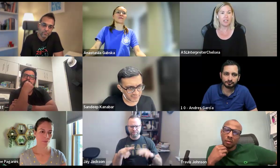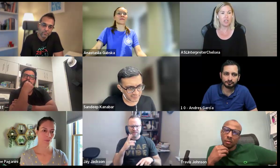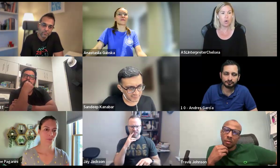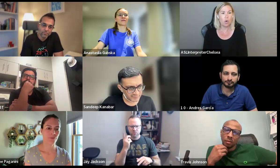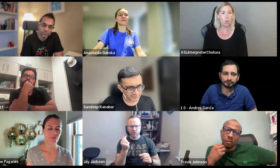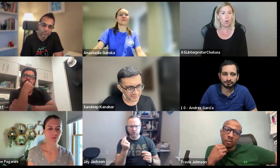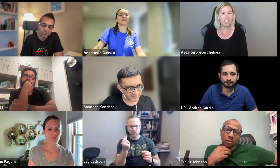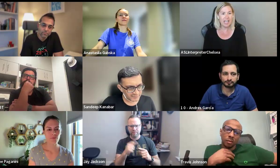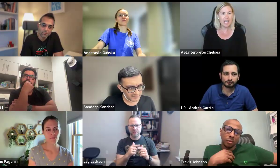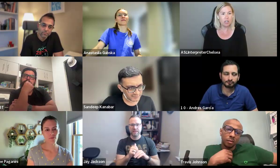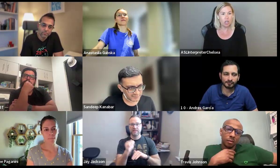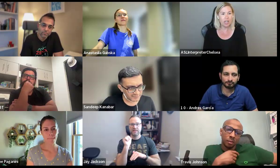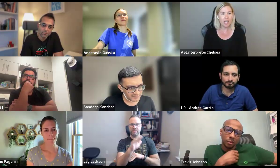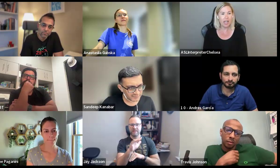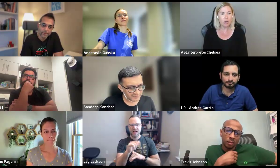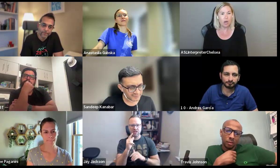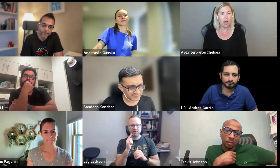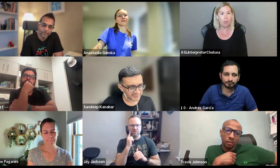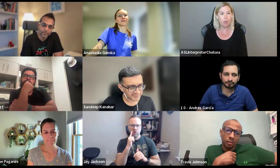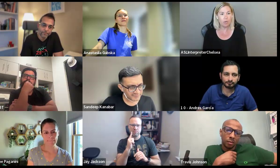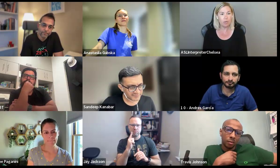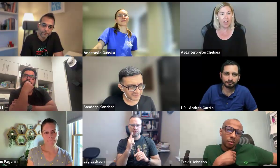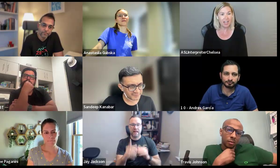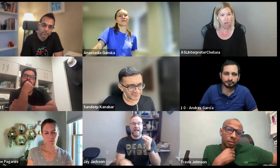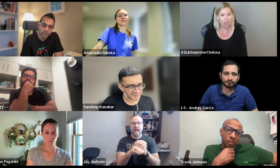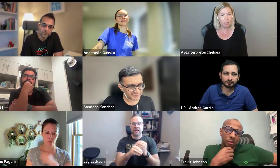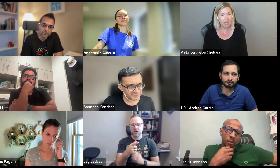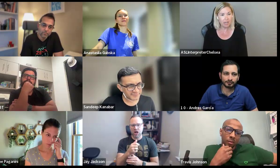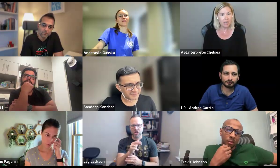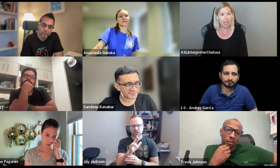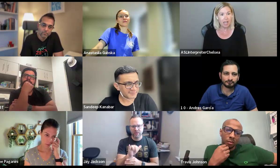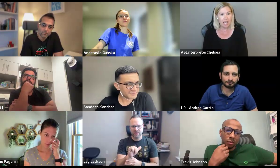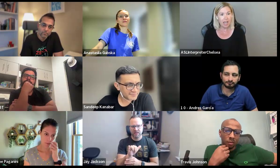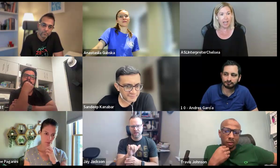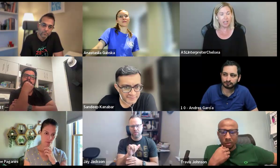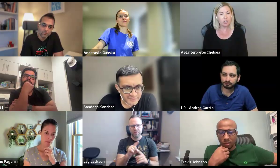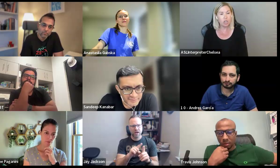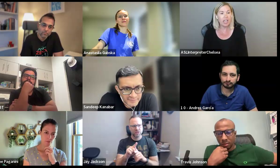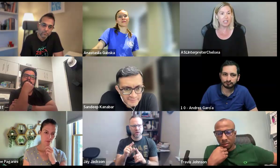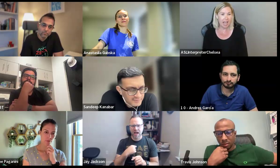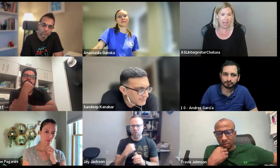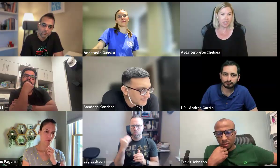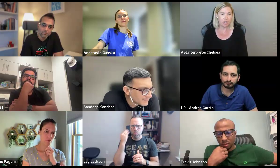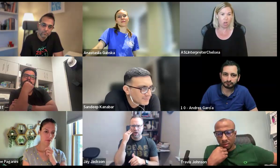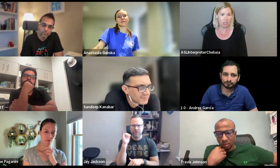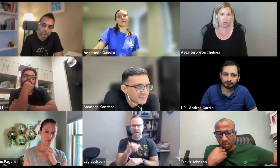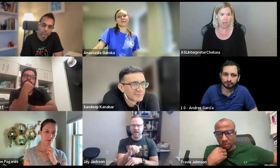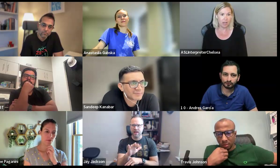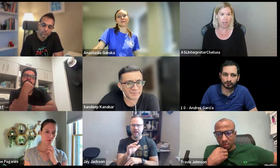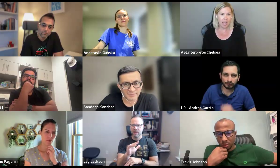And so we're taking a look at that document and looking to add to the glossary.